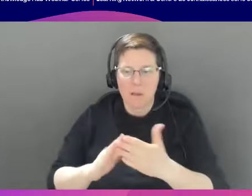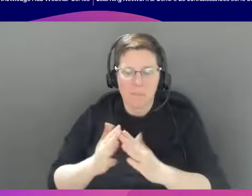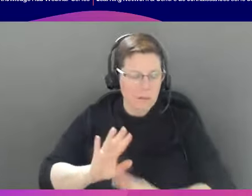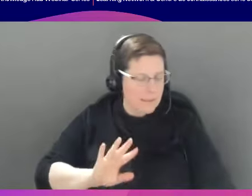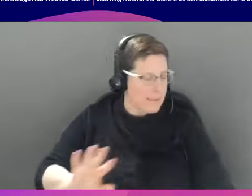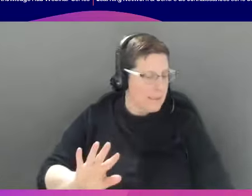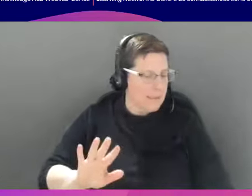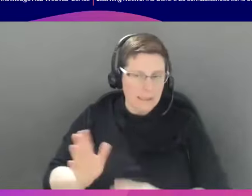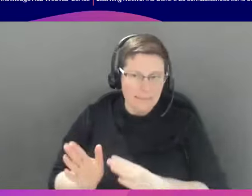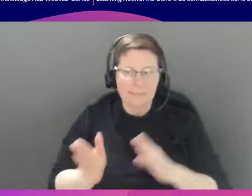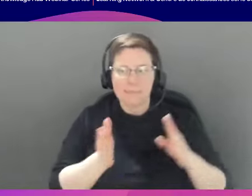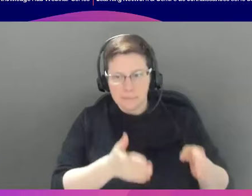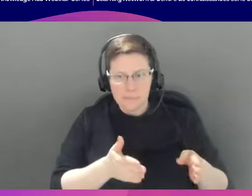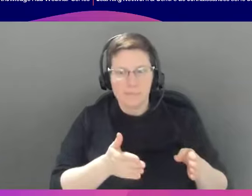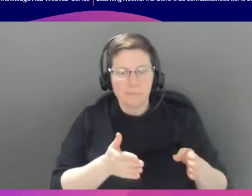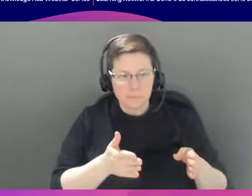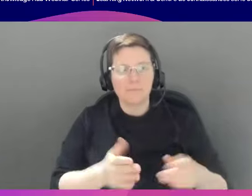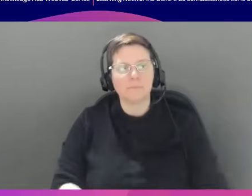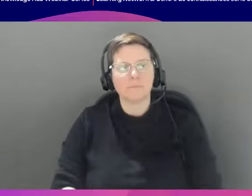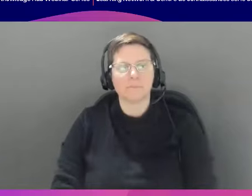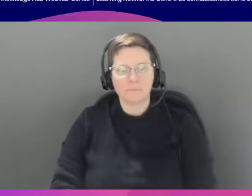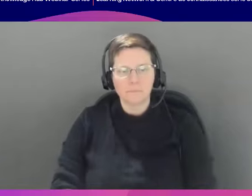distance themselves from that worldview.